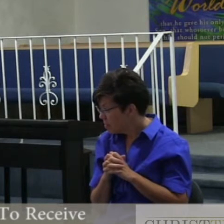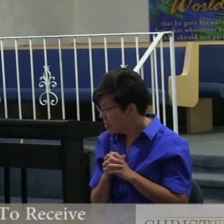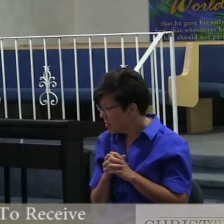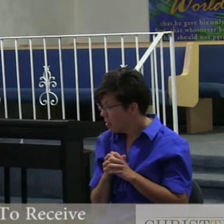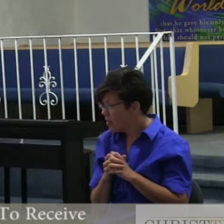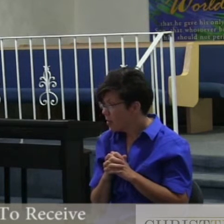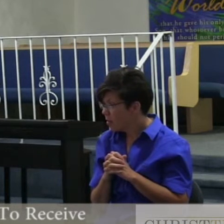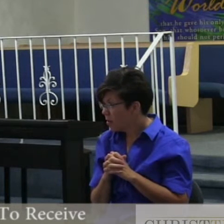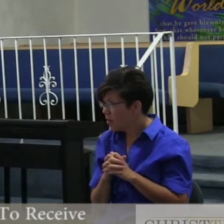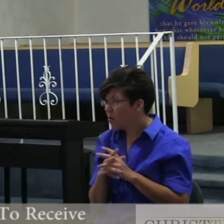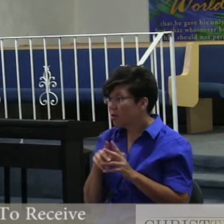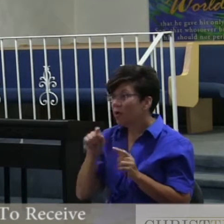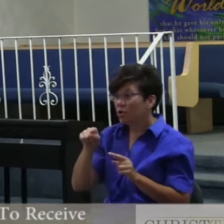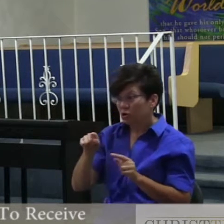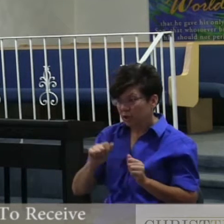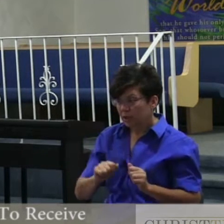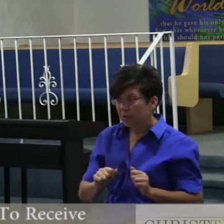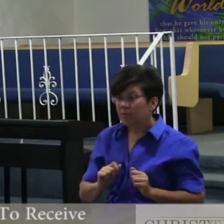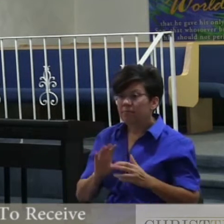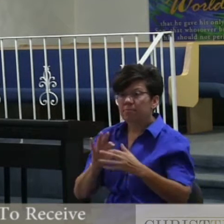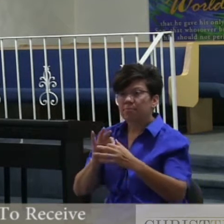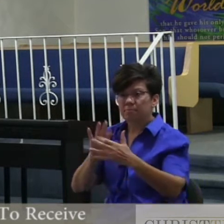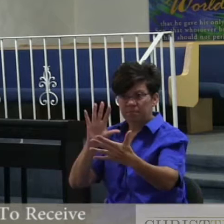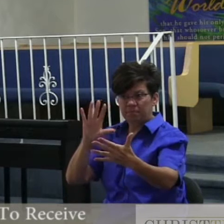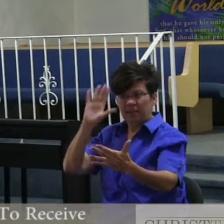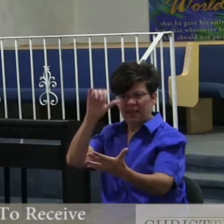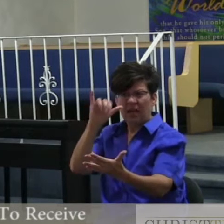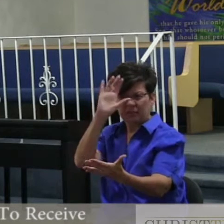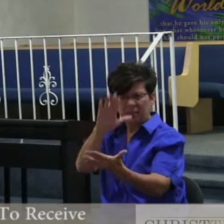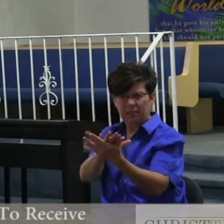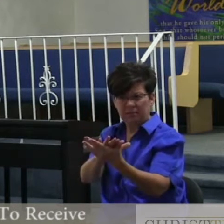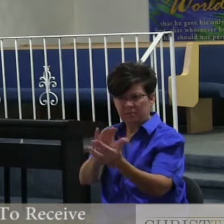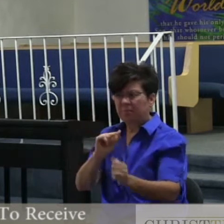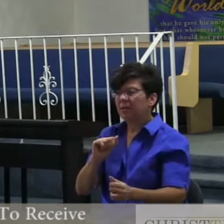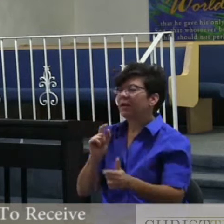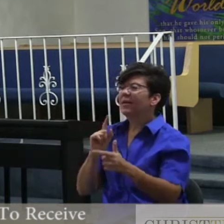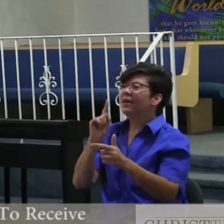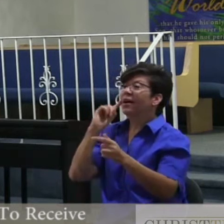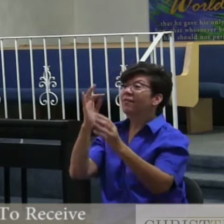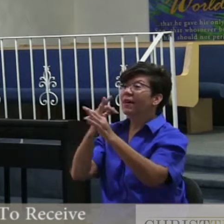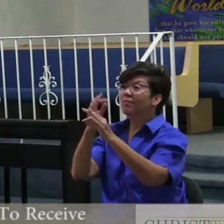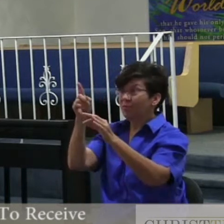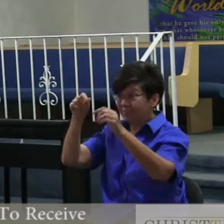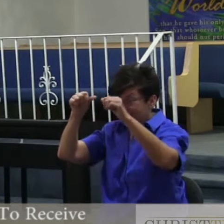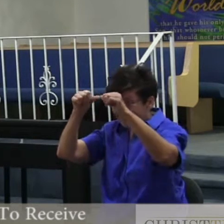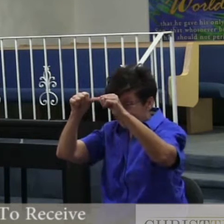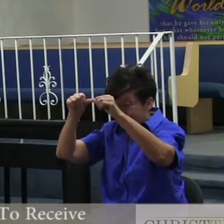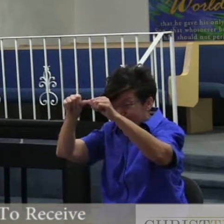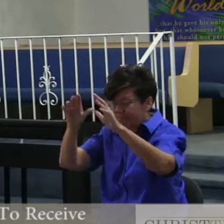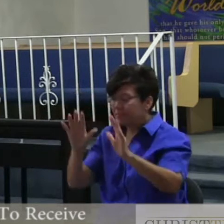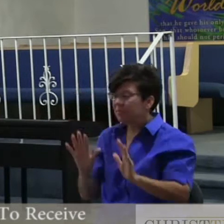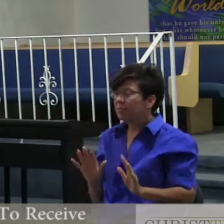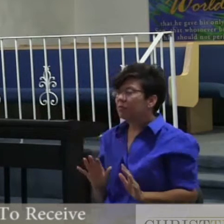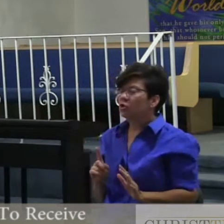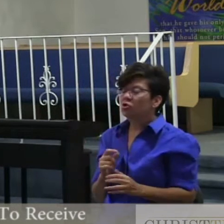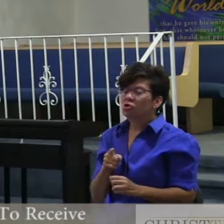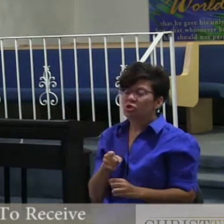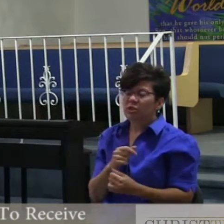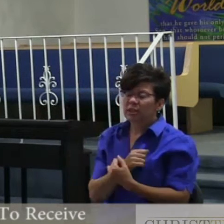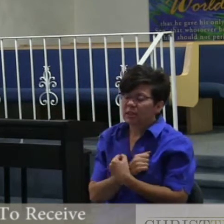and was faithful to God. Oh, hallelujah. She loved